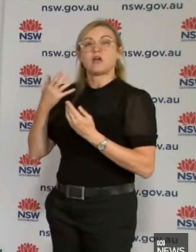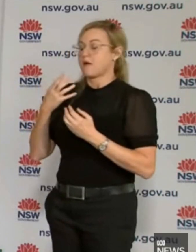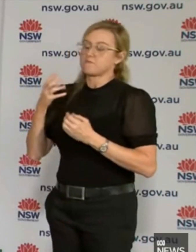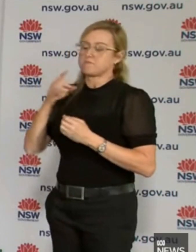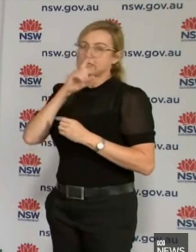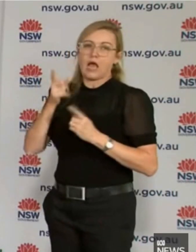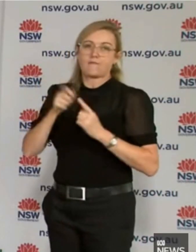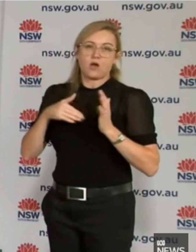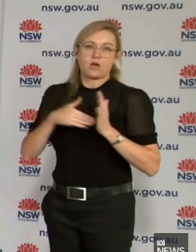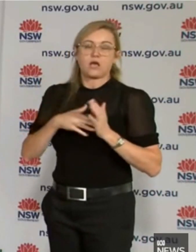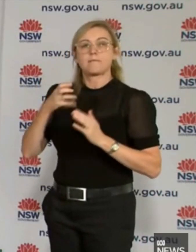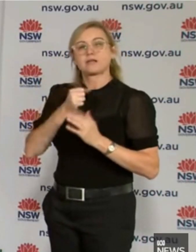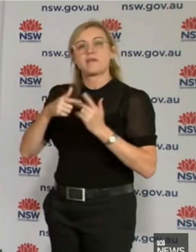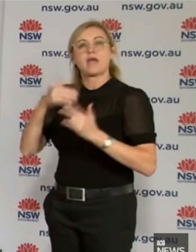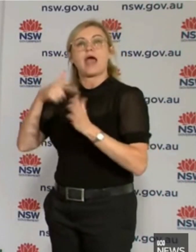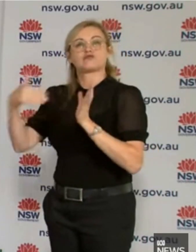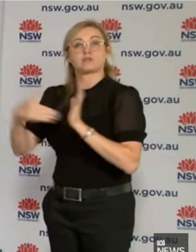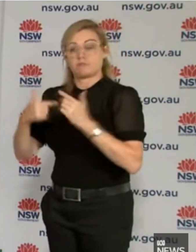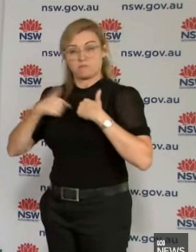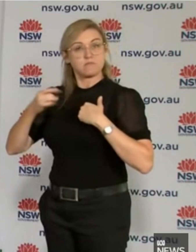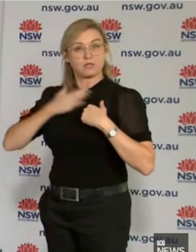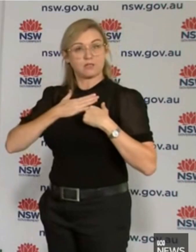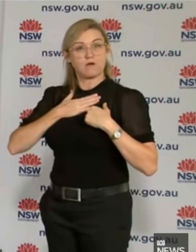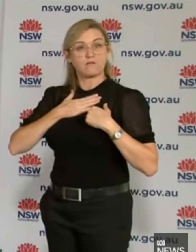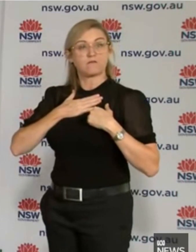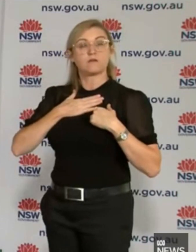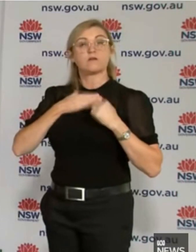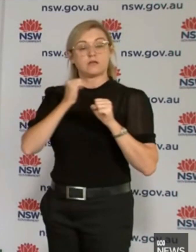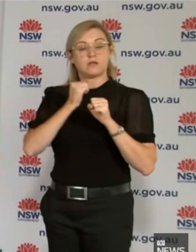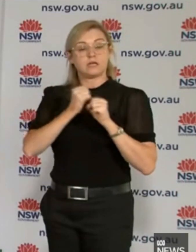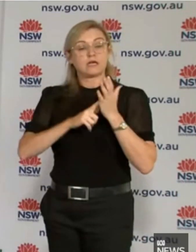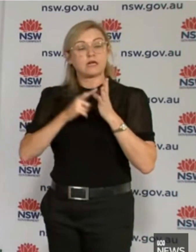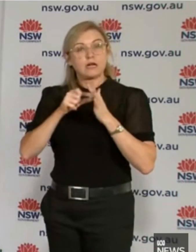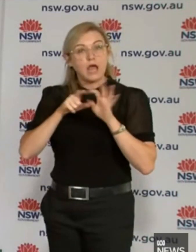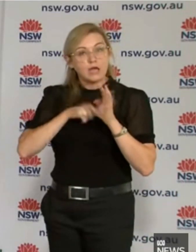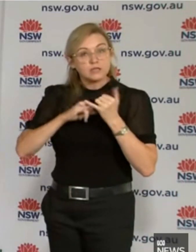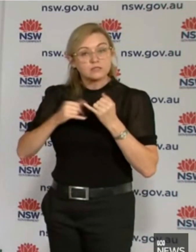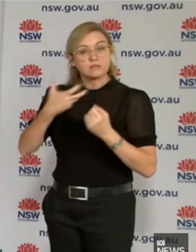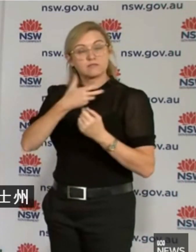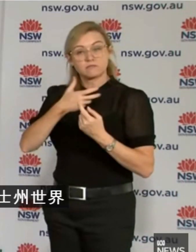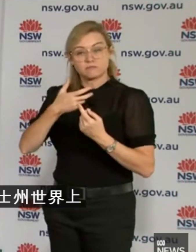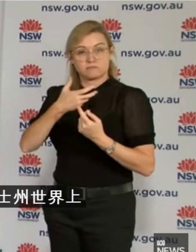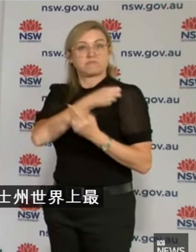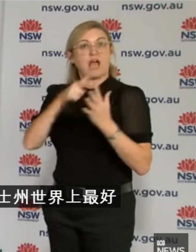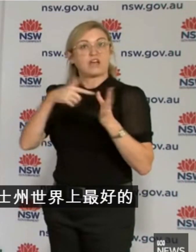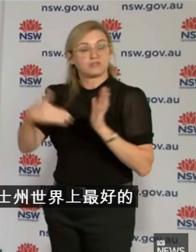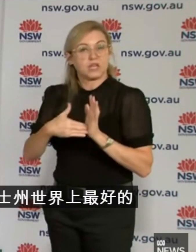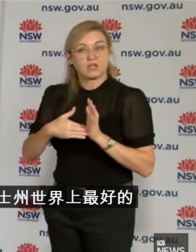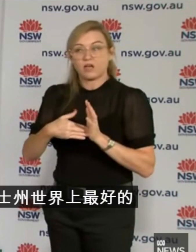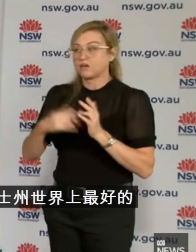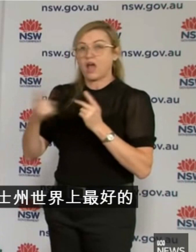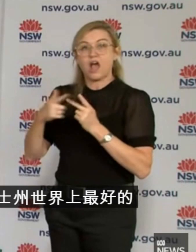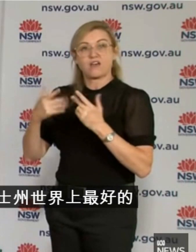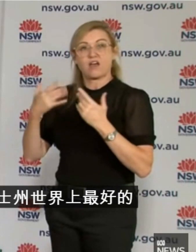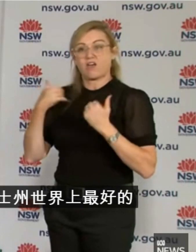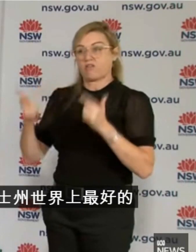The Premier had AstraZeneca. The Chief Health Officer had AstraZeneca. Many people have AstraZeneca. We have the world's best